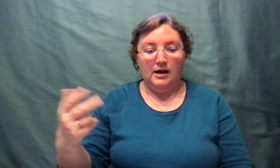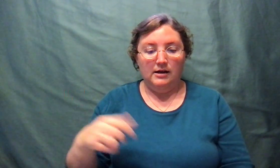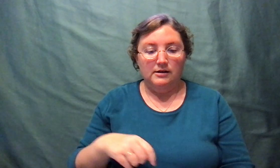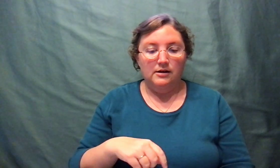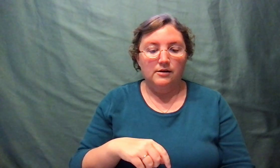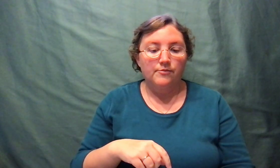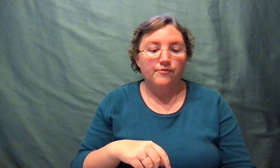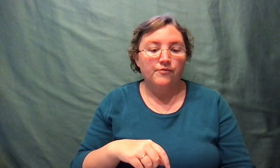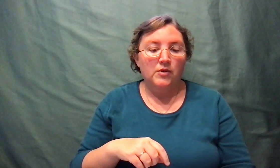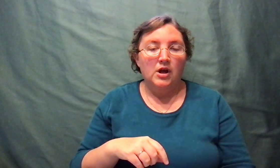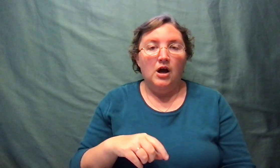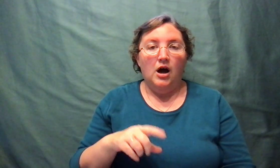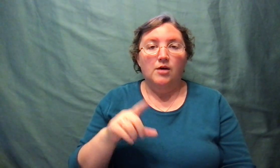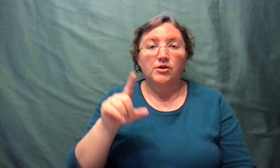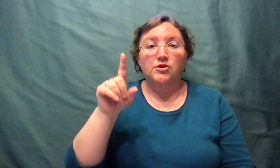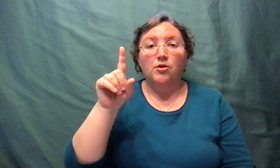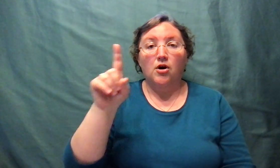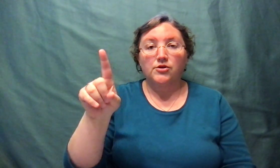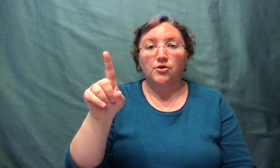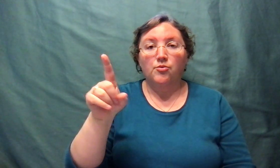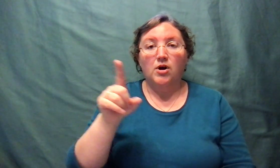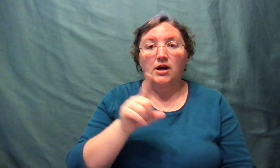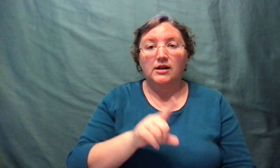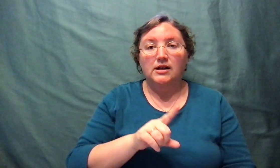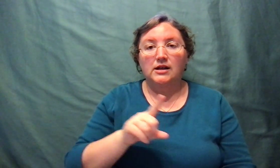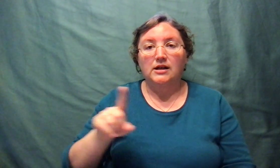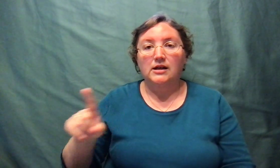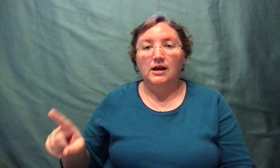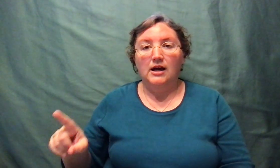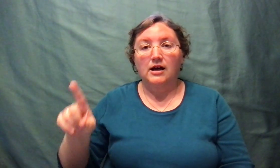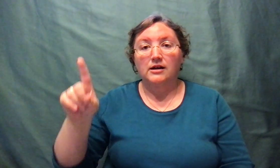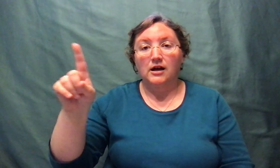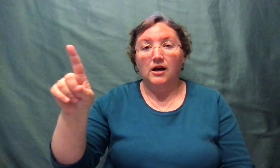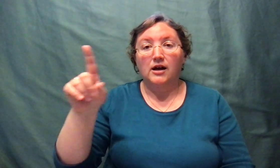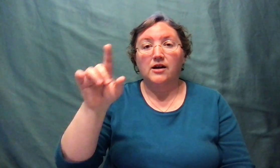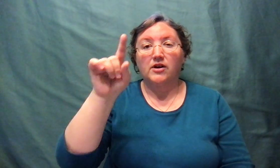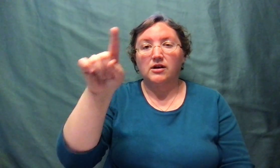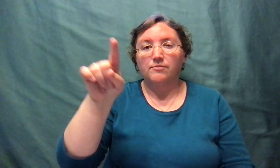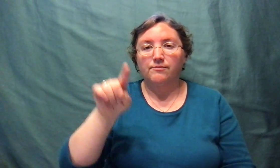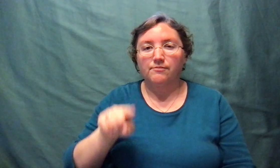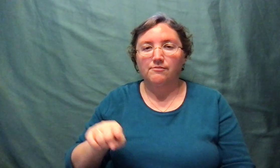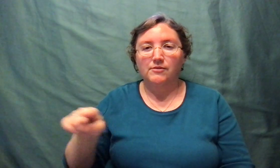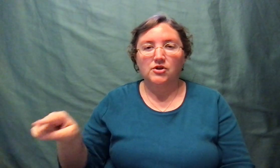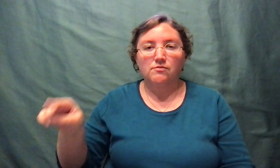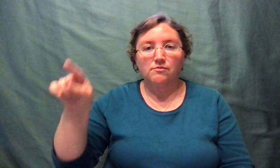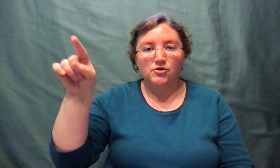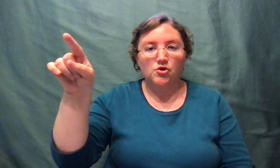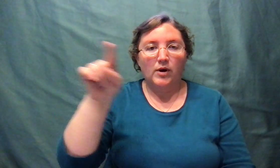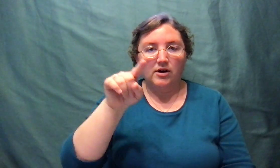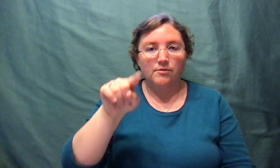and. You could do also 1 E and kind of a square